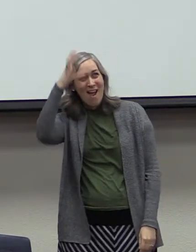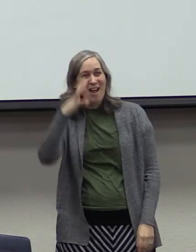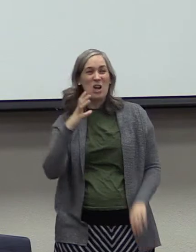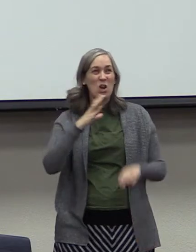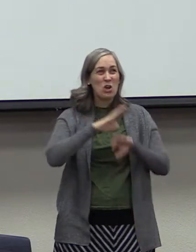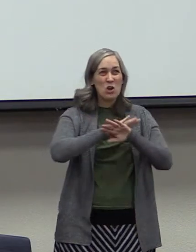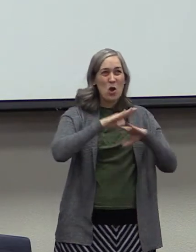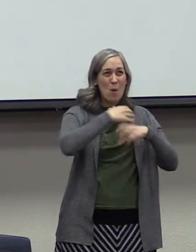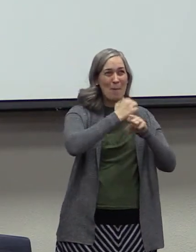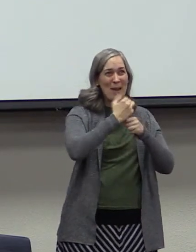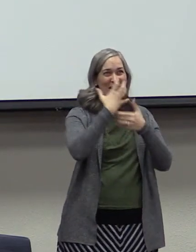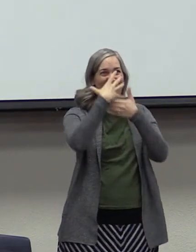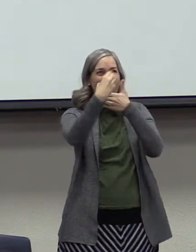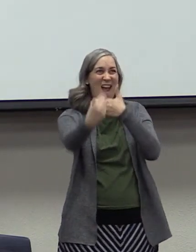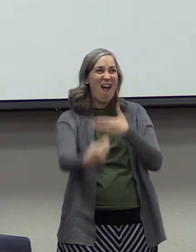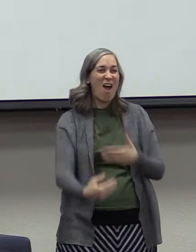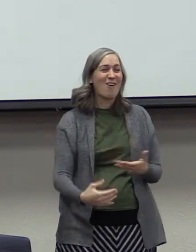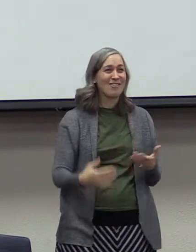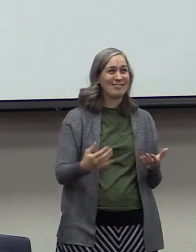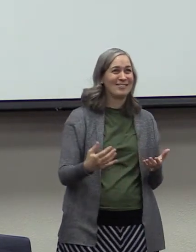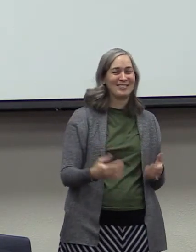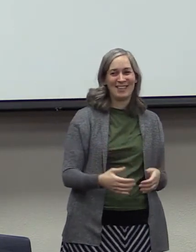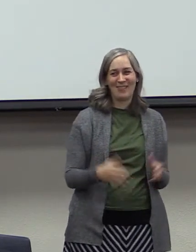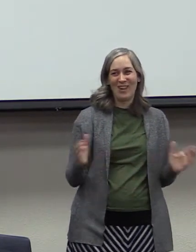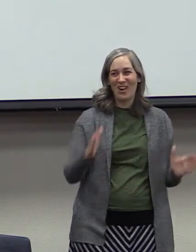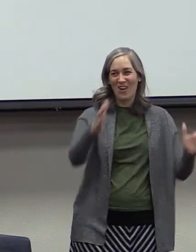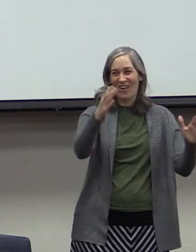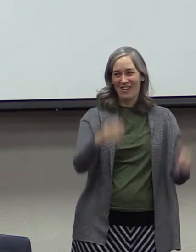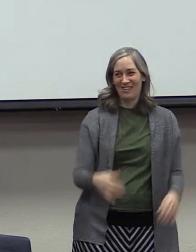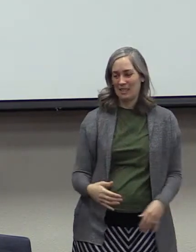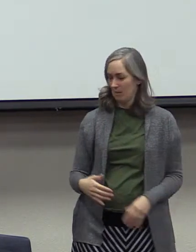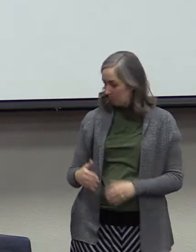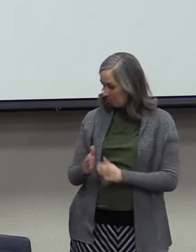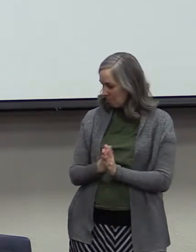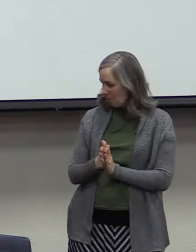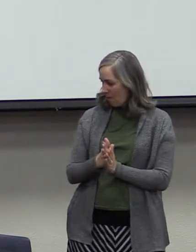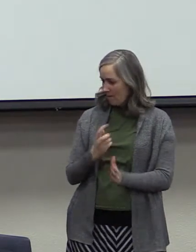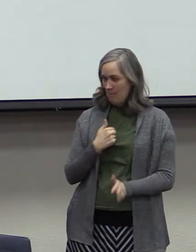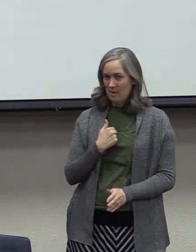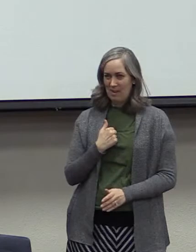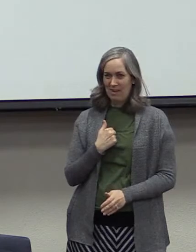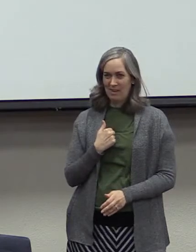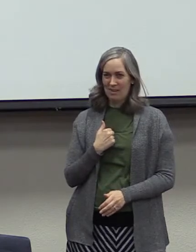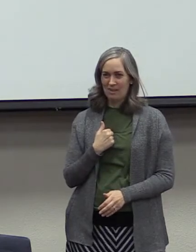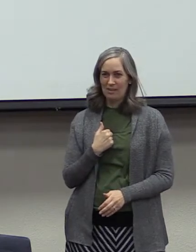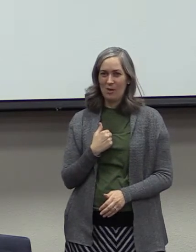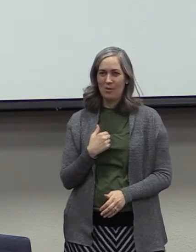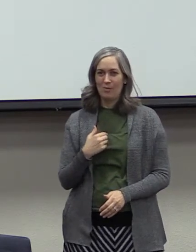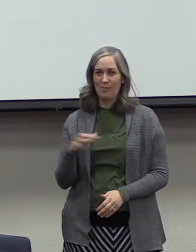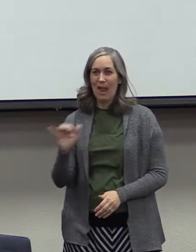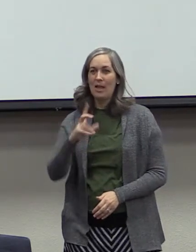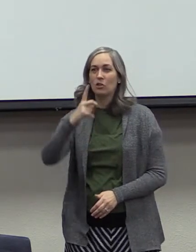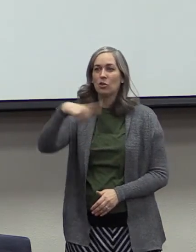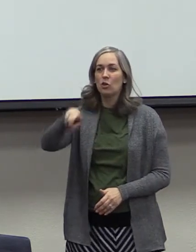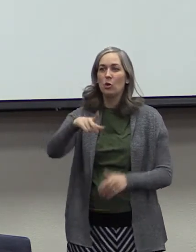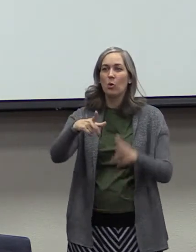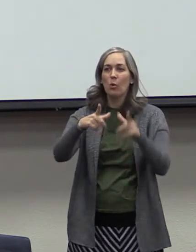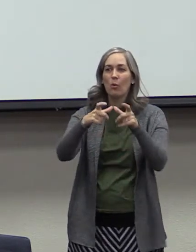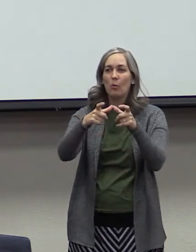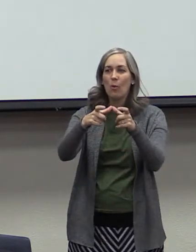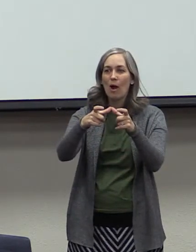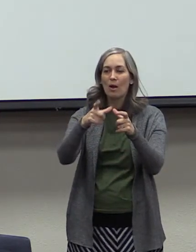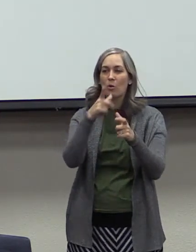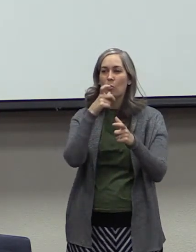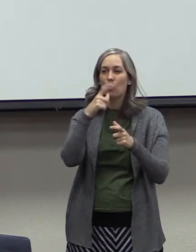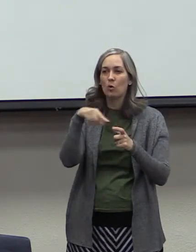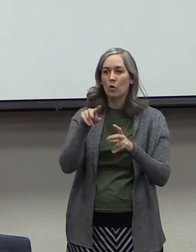to me. So who are you looking at? What are you looking at as you run this race? Motivation